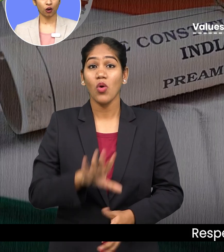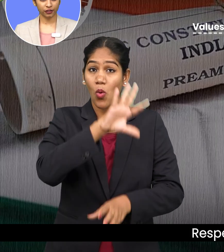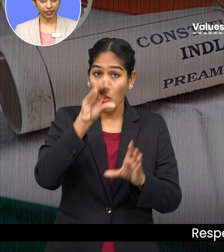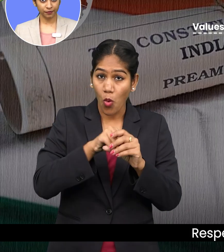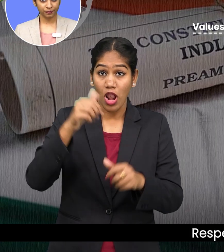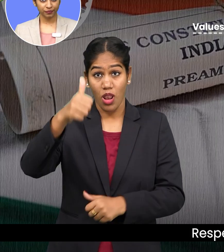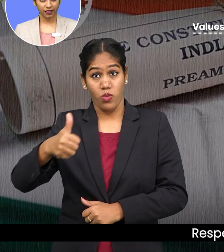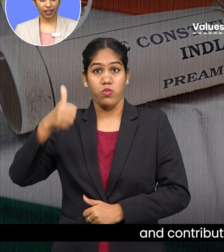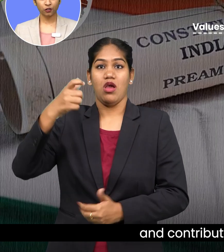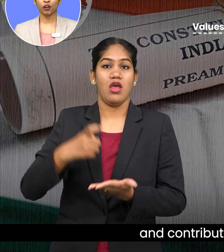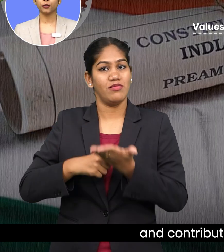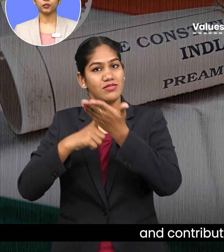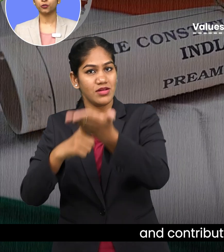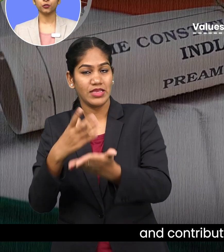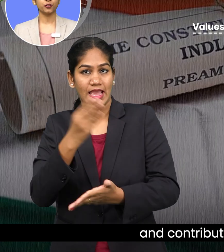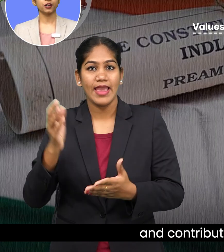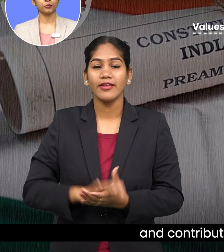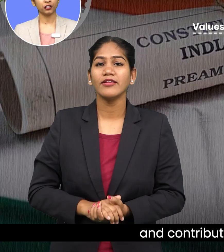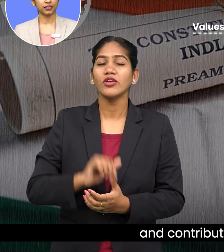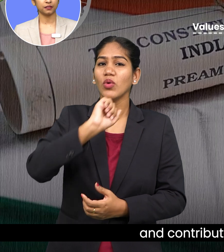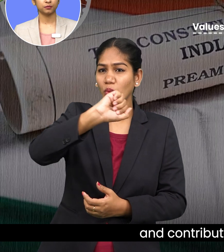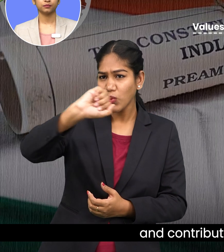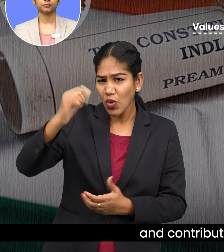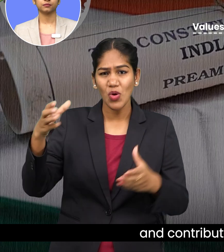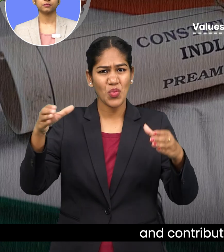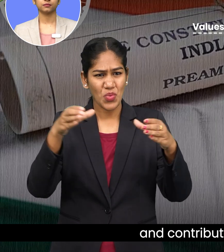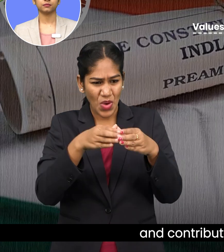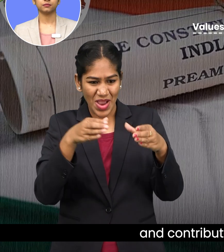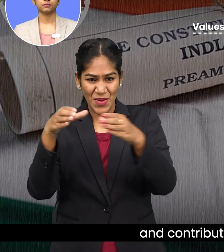Respect authority and contribute to your community.